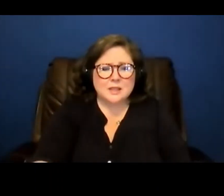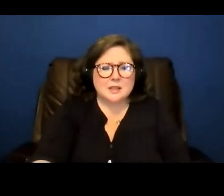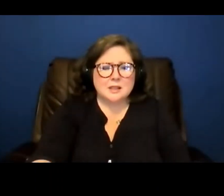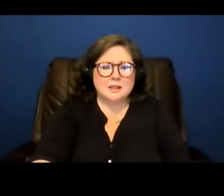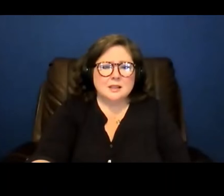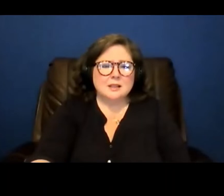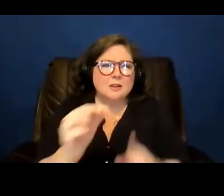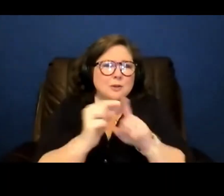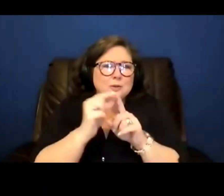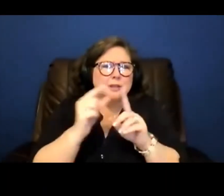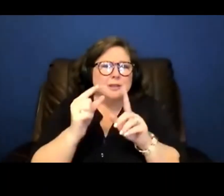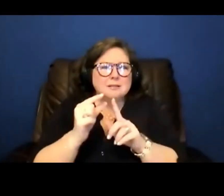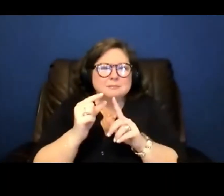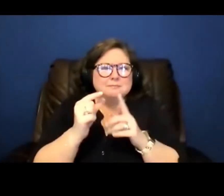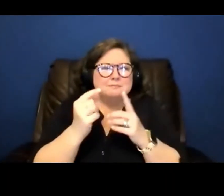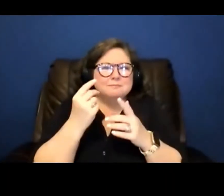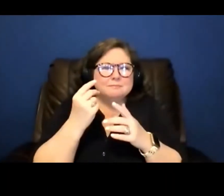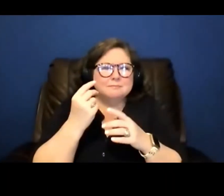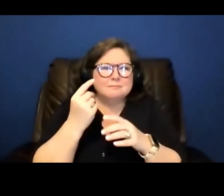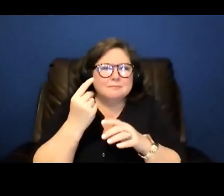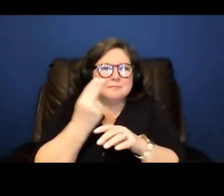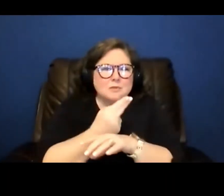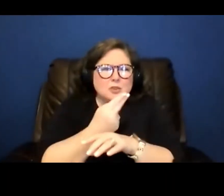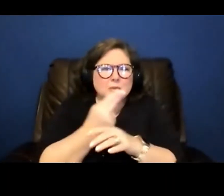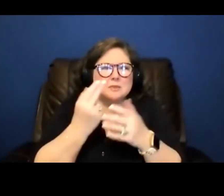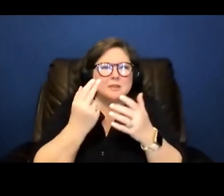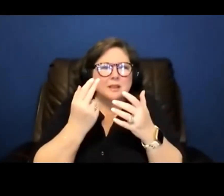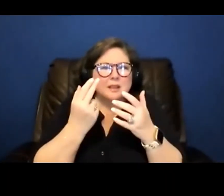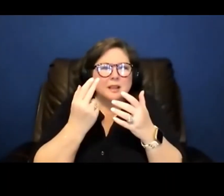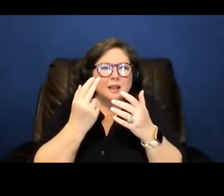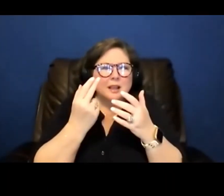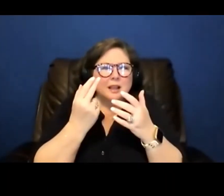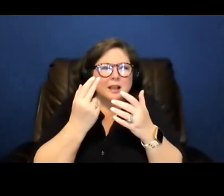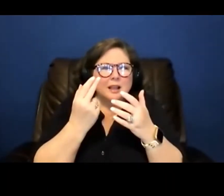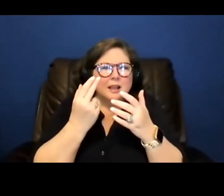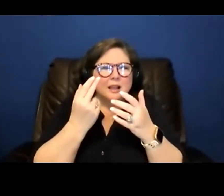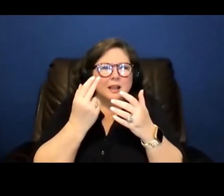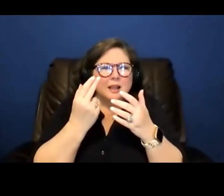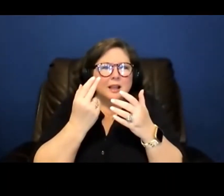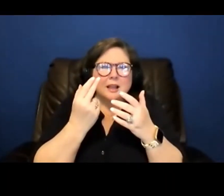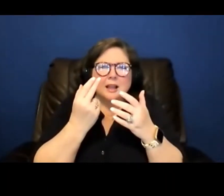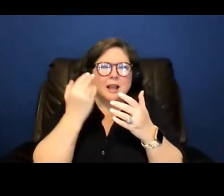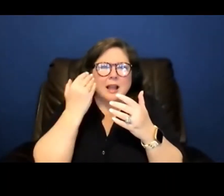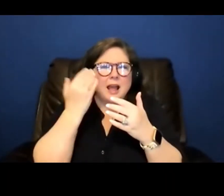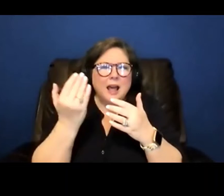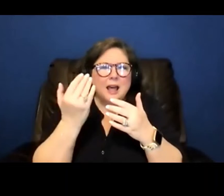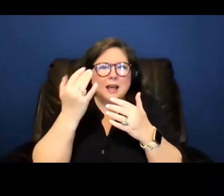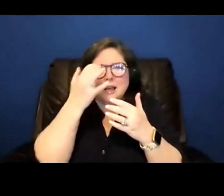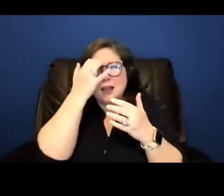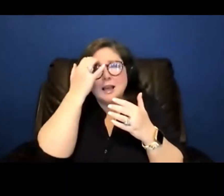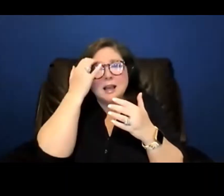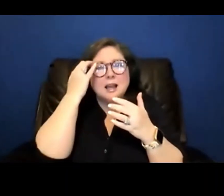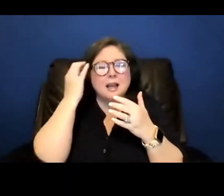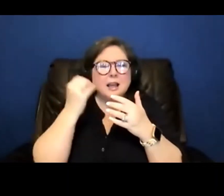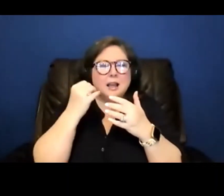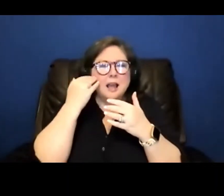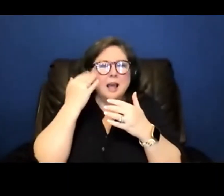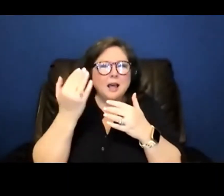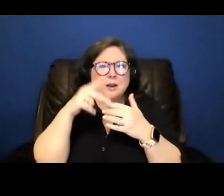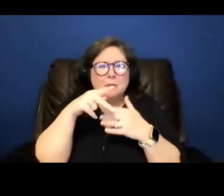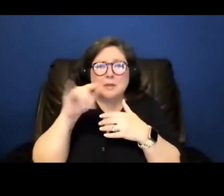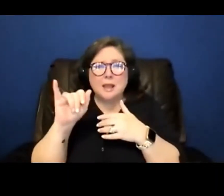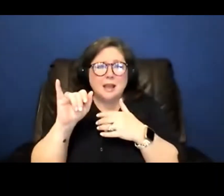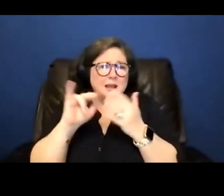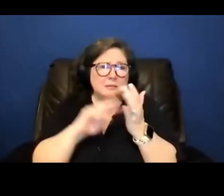a term that's a medical term, and I don't know what that means. I know what PI means, but maybe people don't know what PI